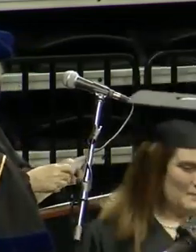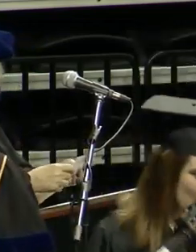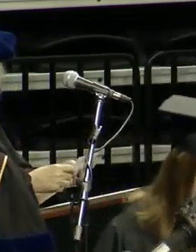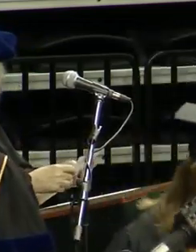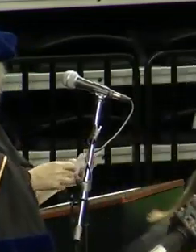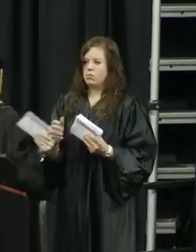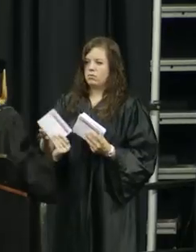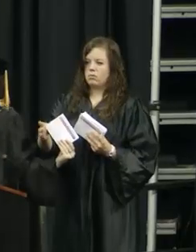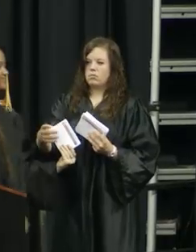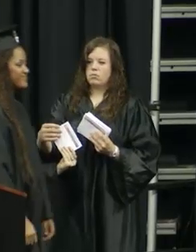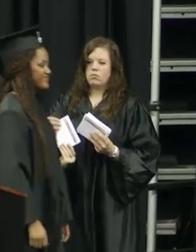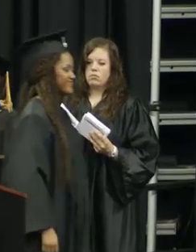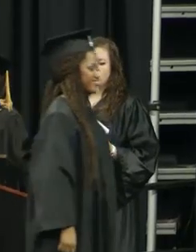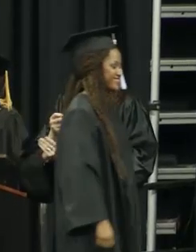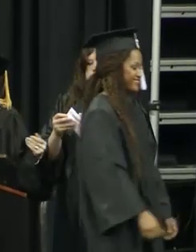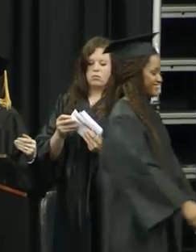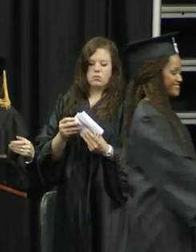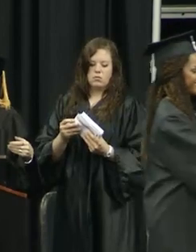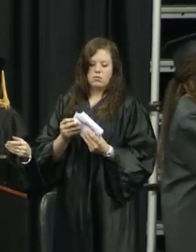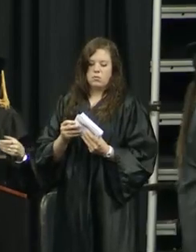Andrea Allnut.